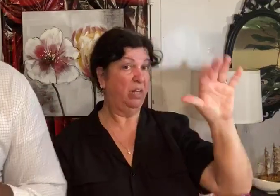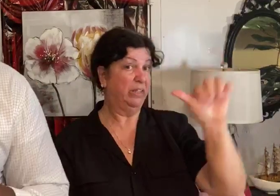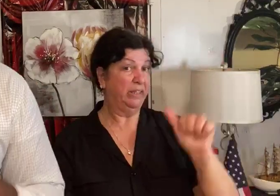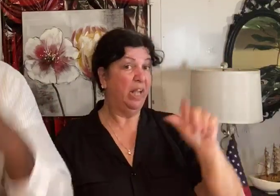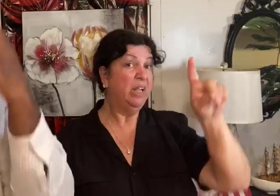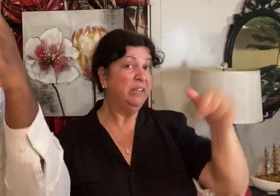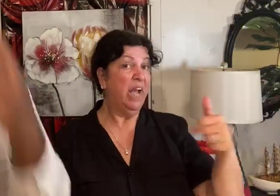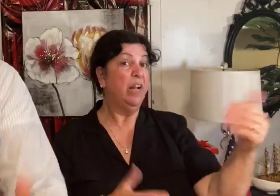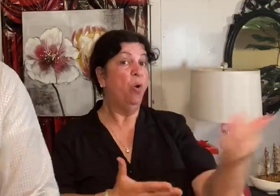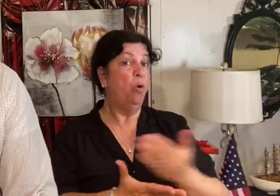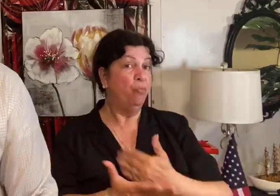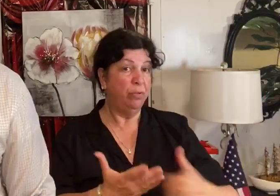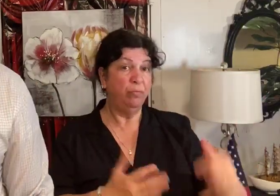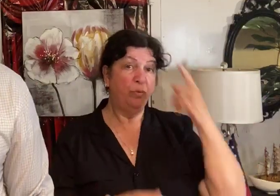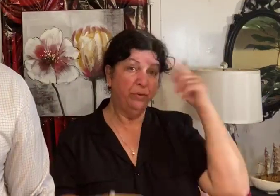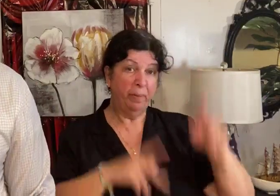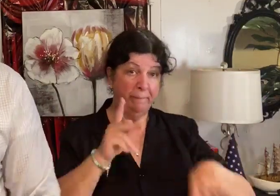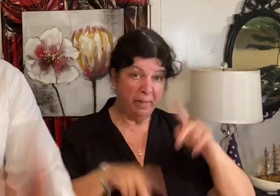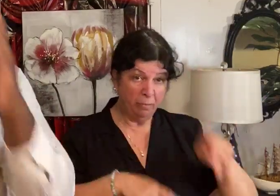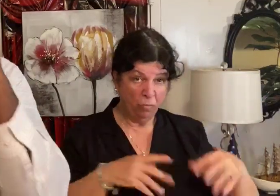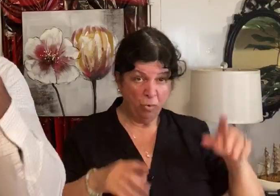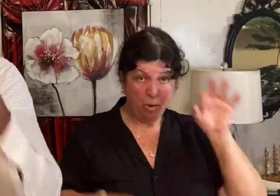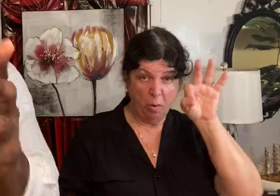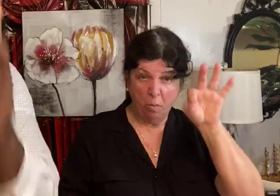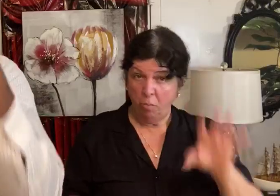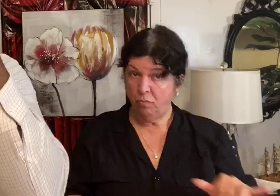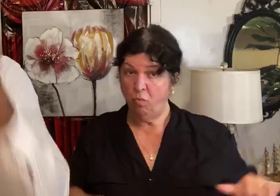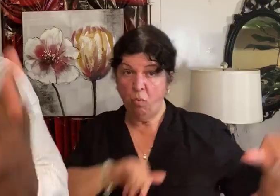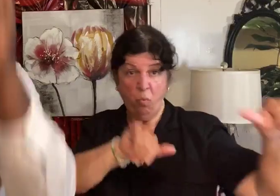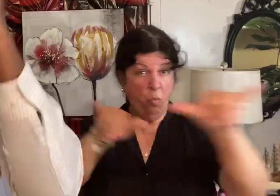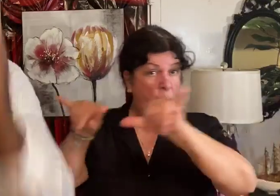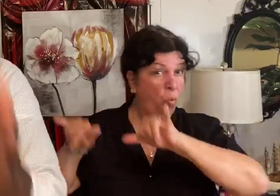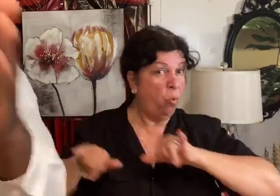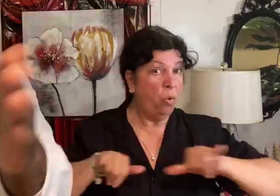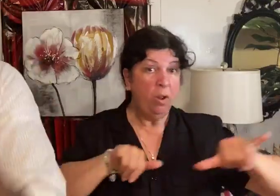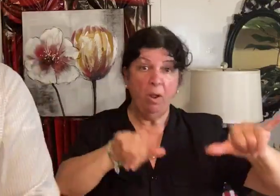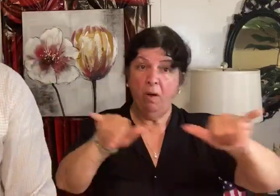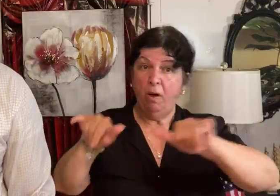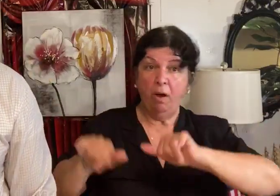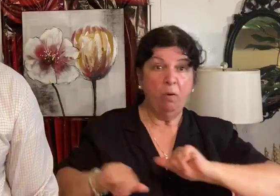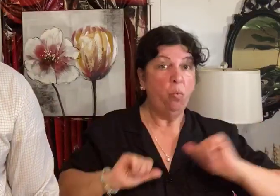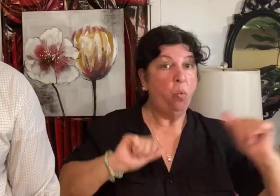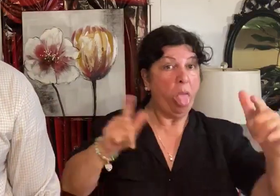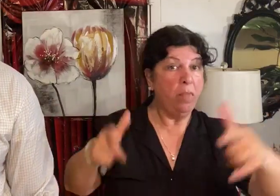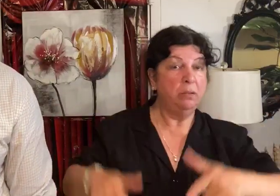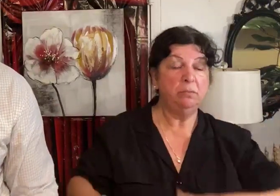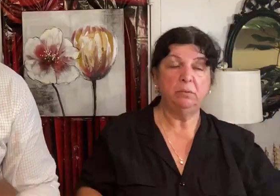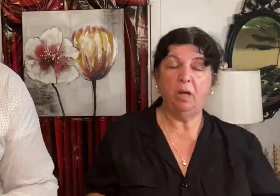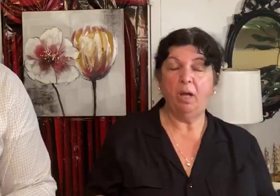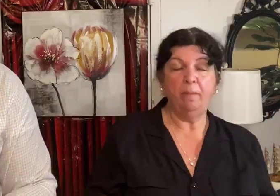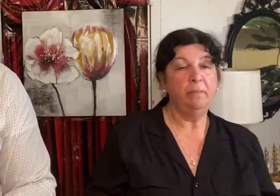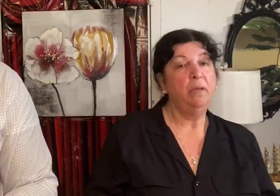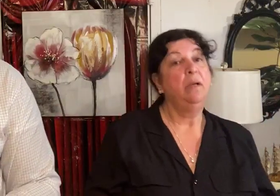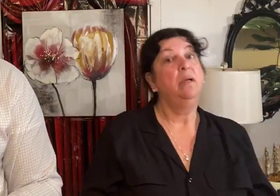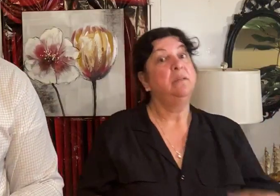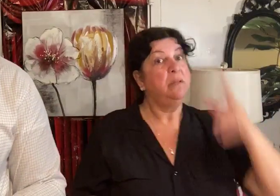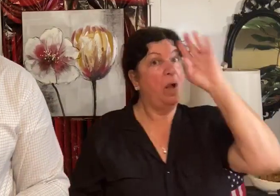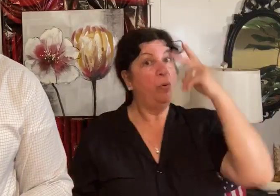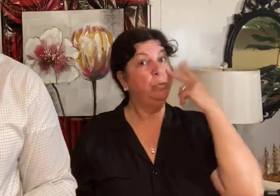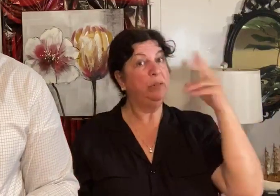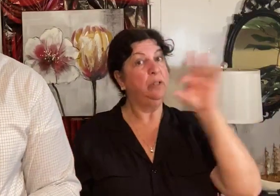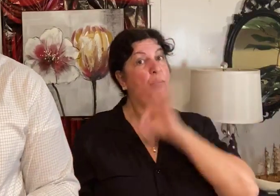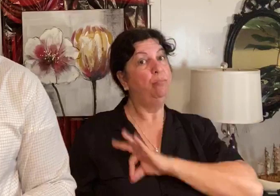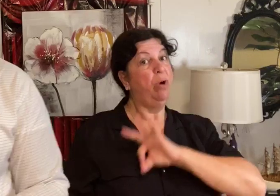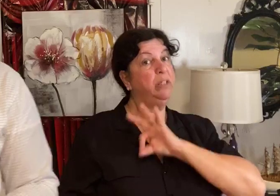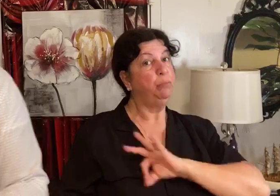That's for the preacher, that's for the people, that's for all of us, because God wants to see his church prosper. Glory to God. God